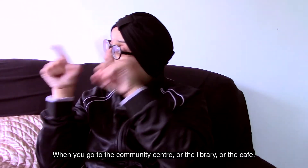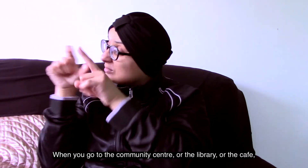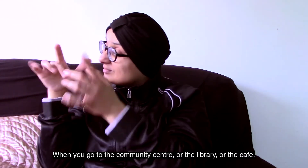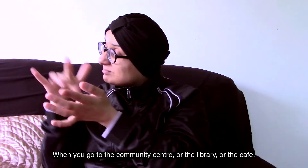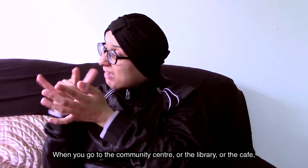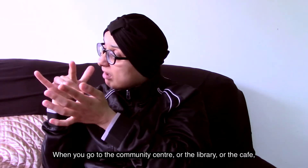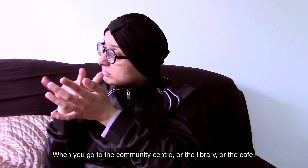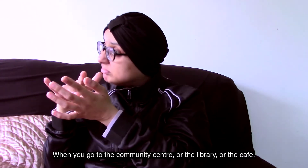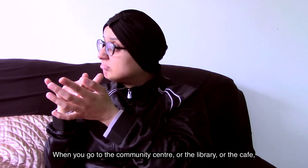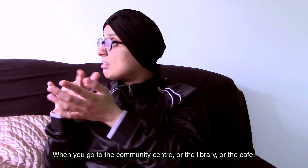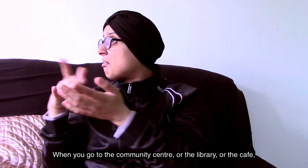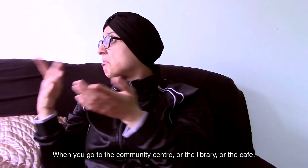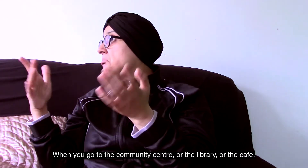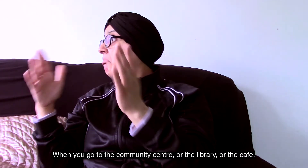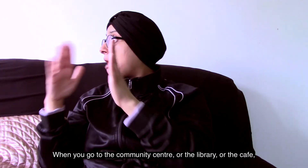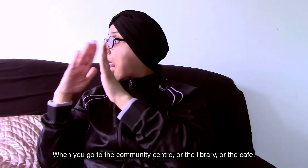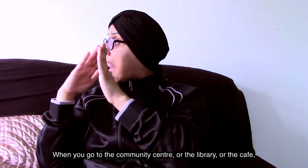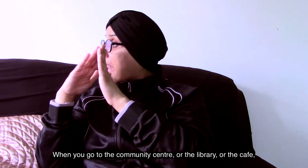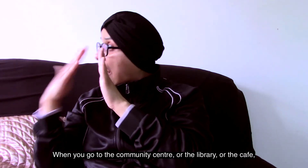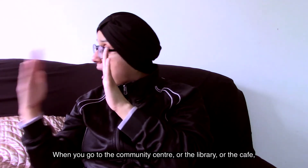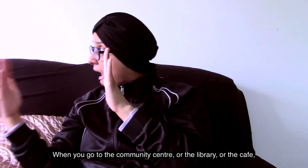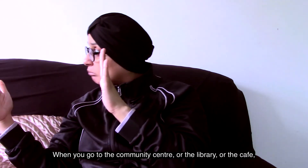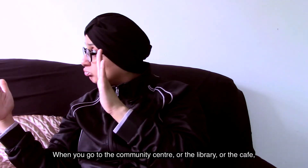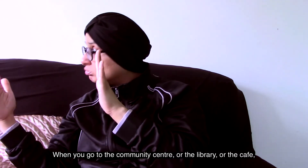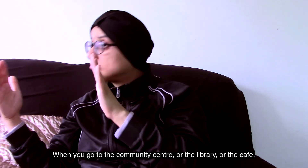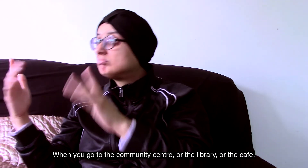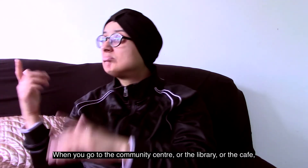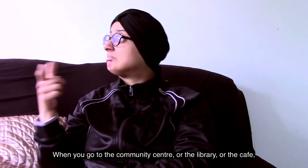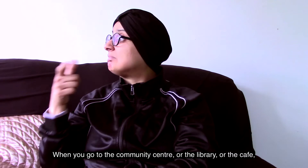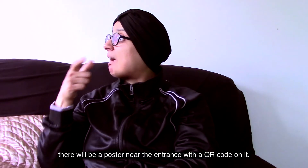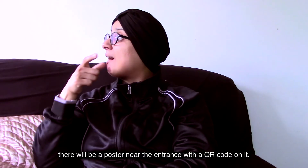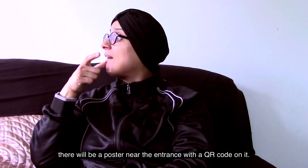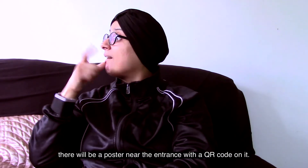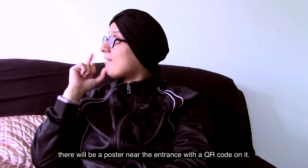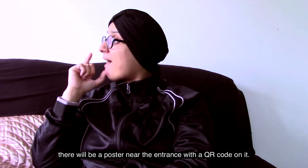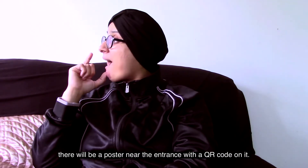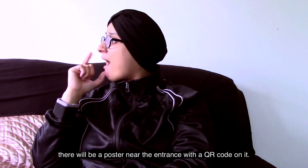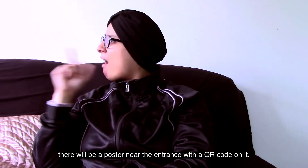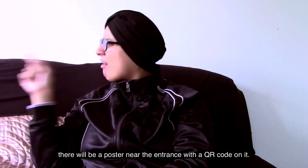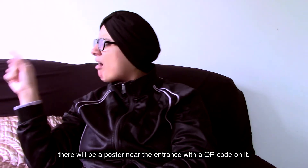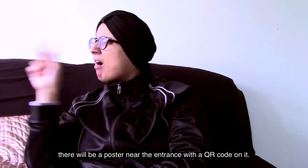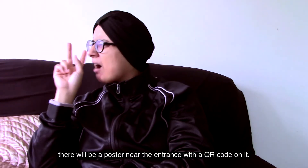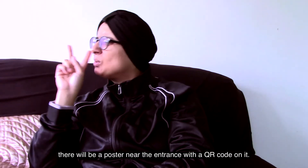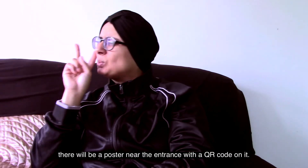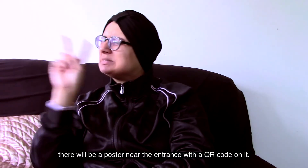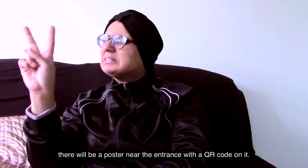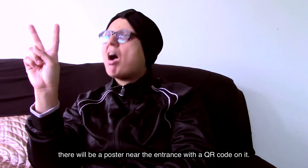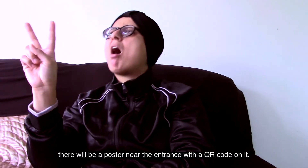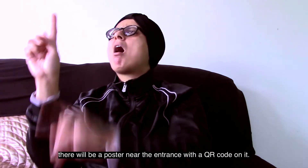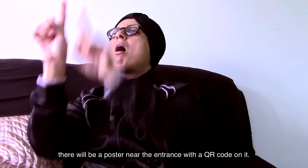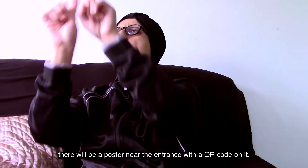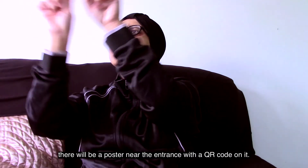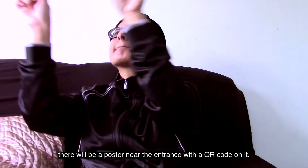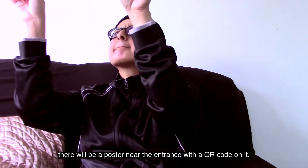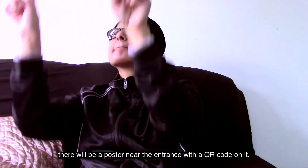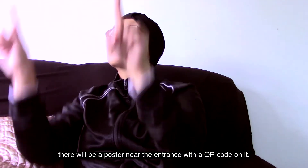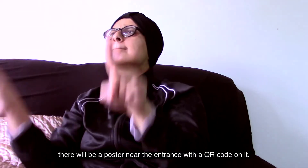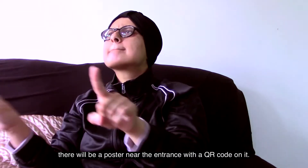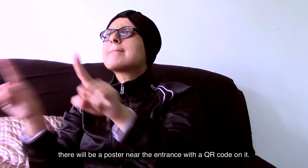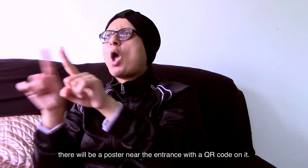When you go to the community centre or the library or the cafe, there will be a poster near the entrance with a QR